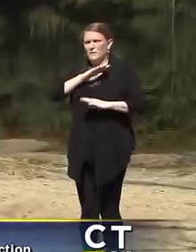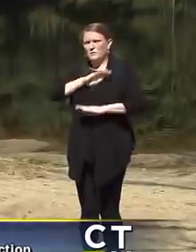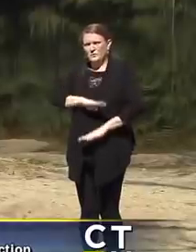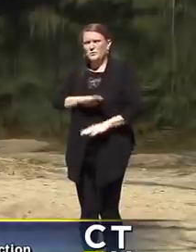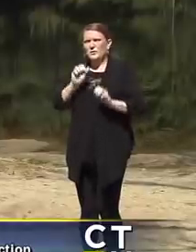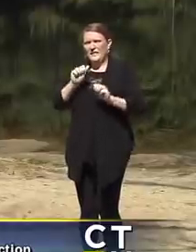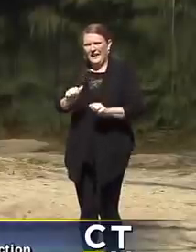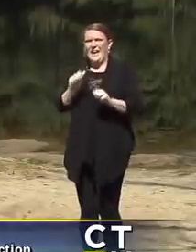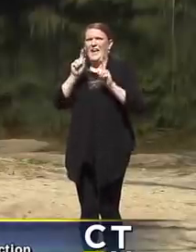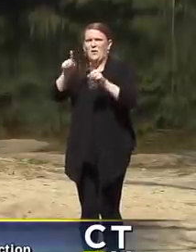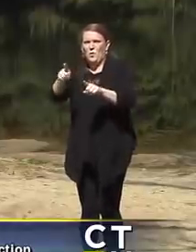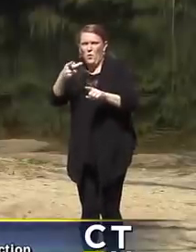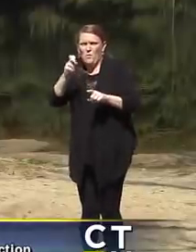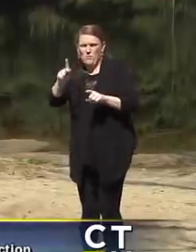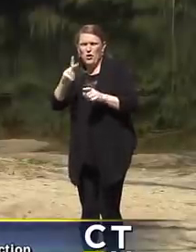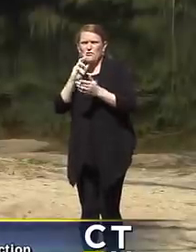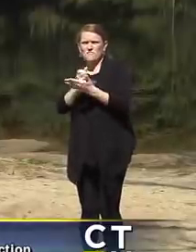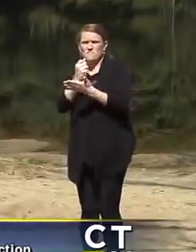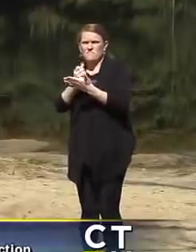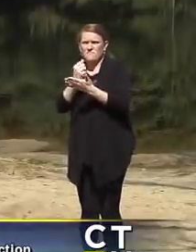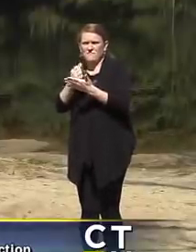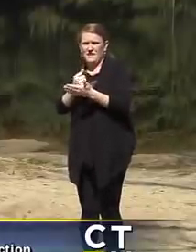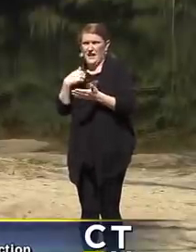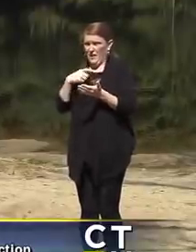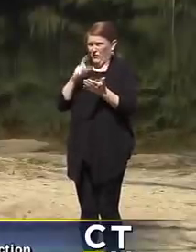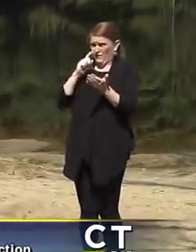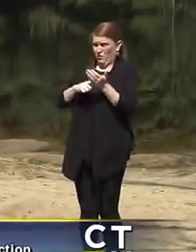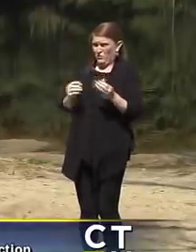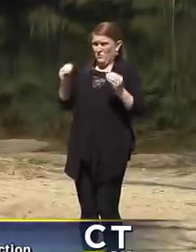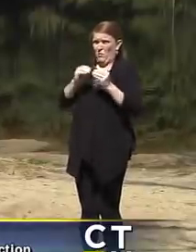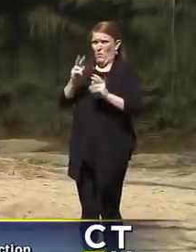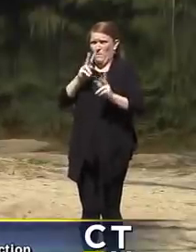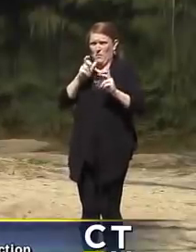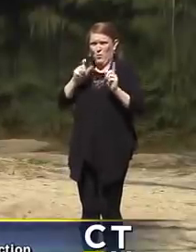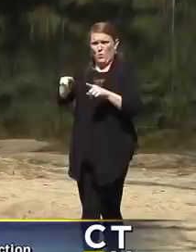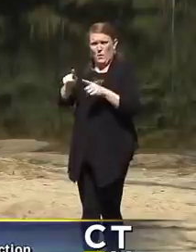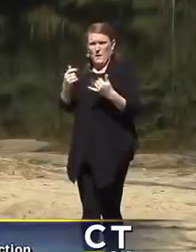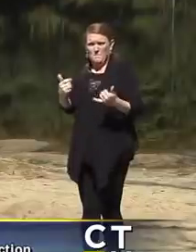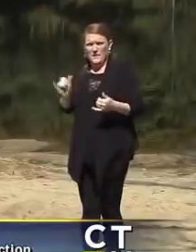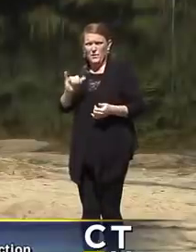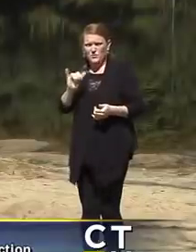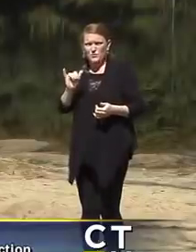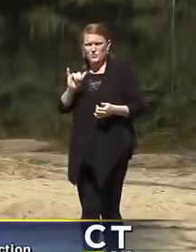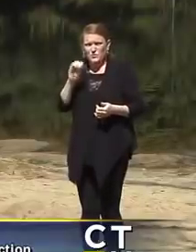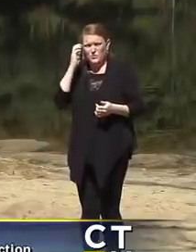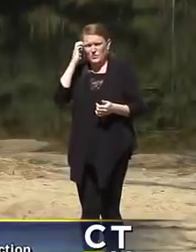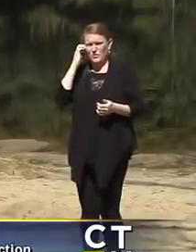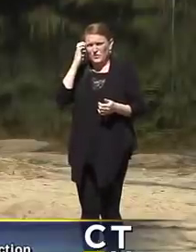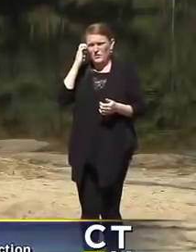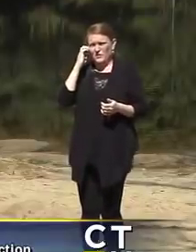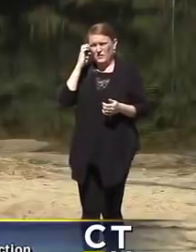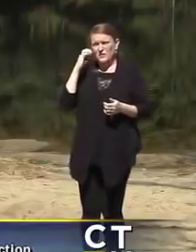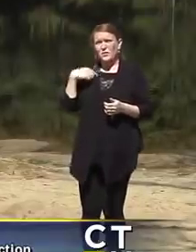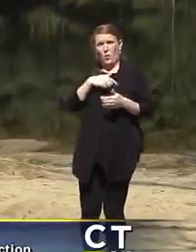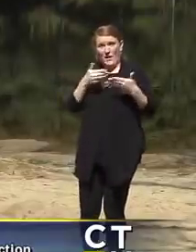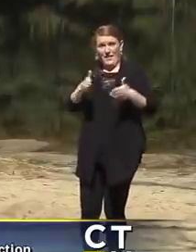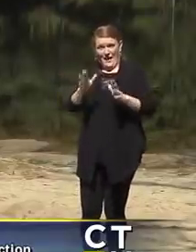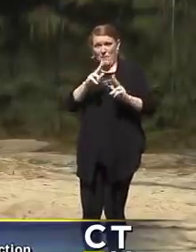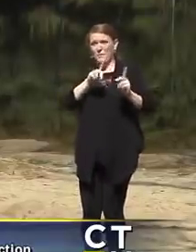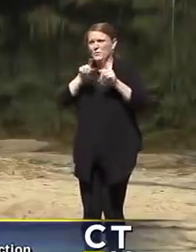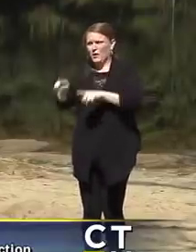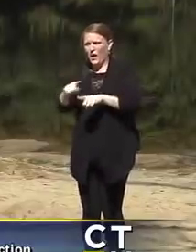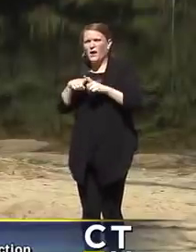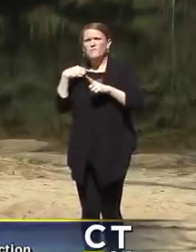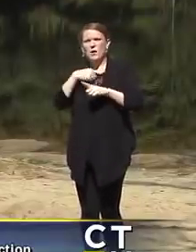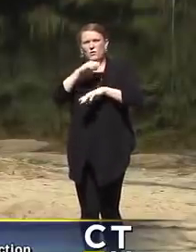very significant increases in the number of visitors, and we've been able to accommodate that in a really safe way over these last couple of